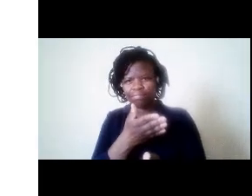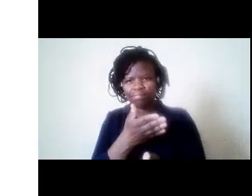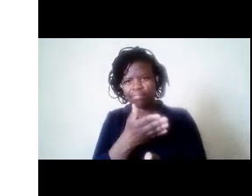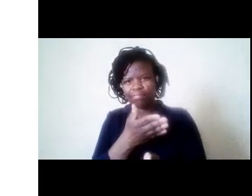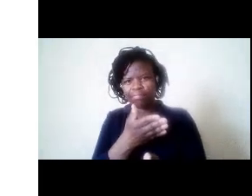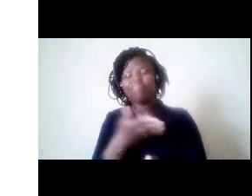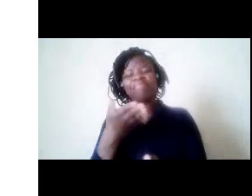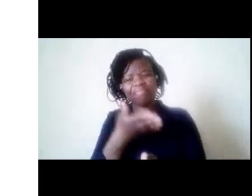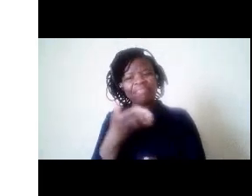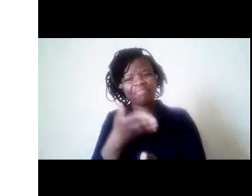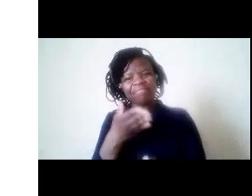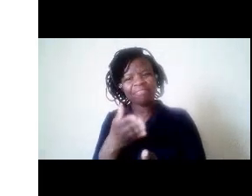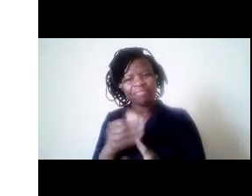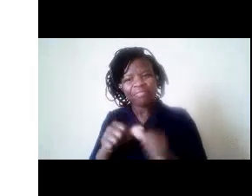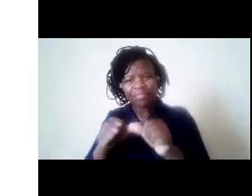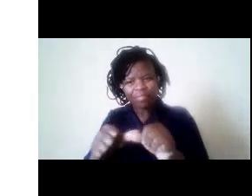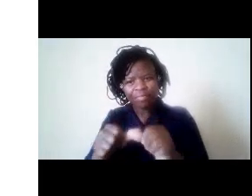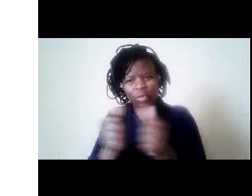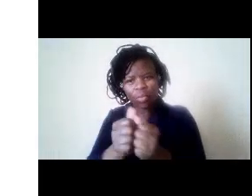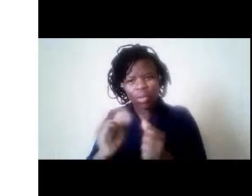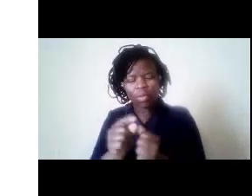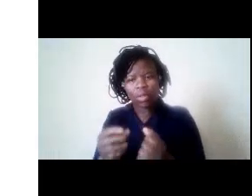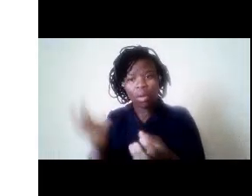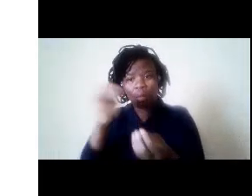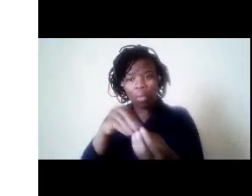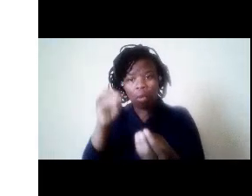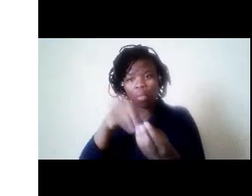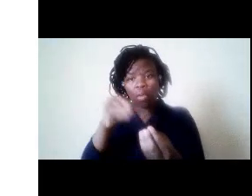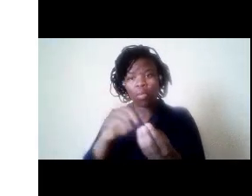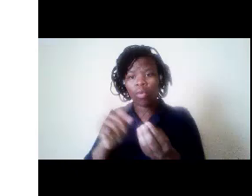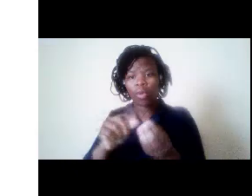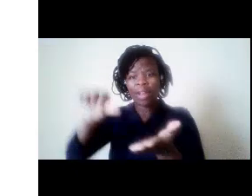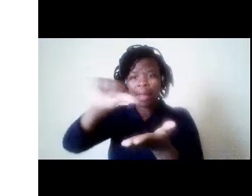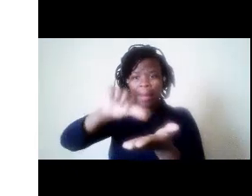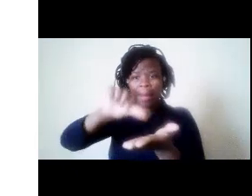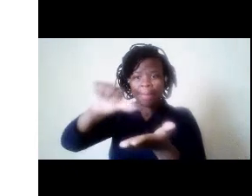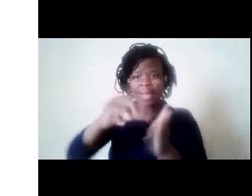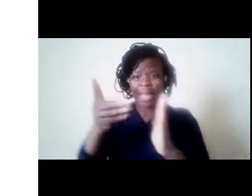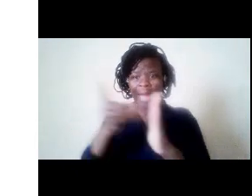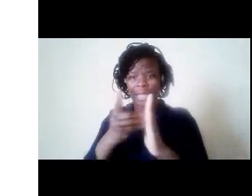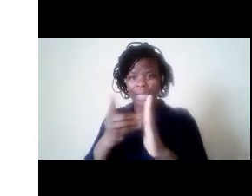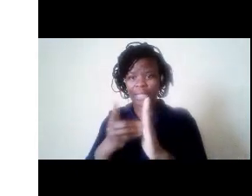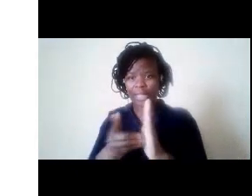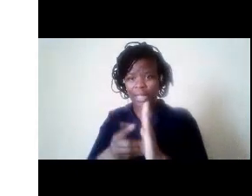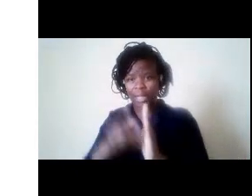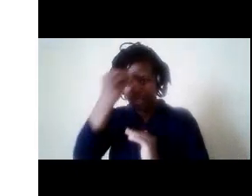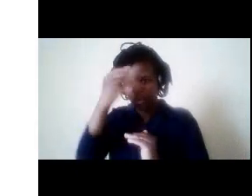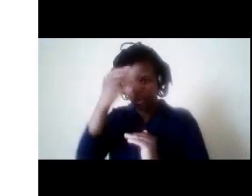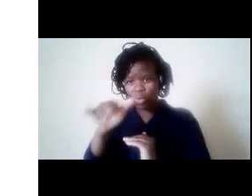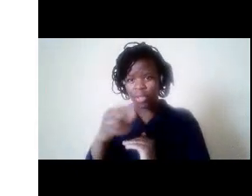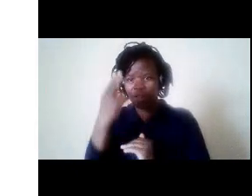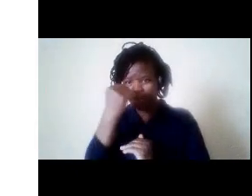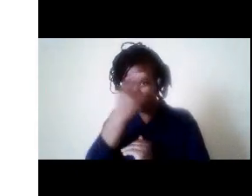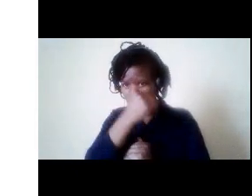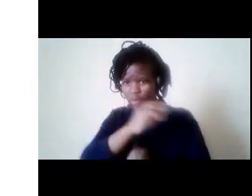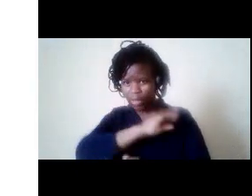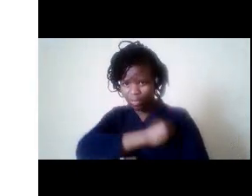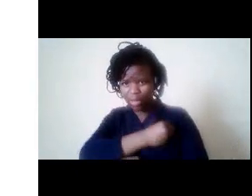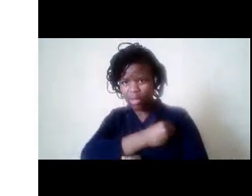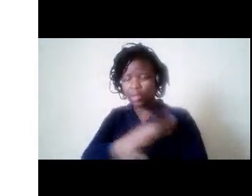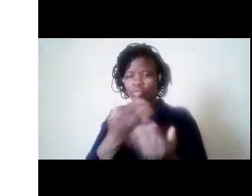here she goes into, more of the medical, details around visual impairment. So it expands more on what